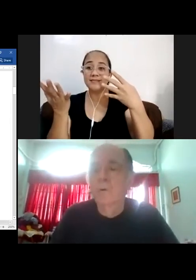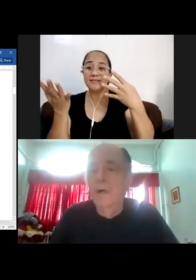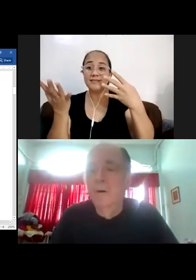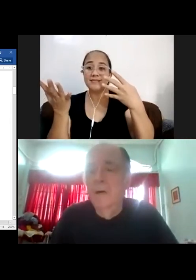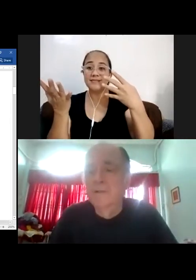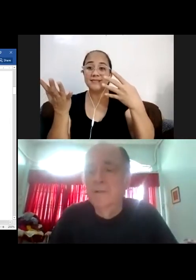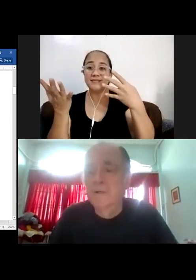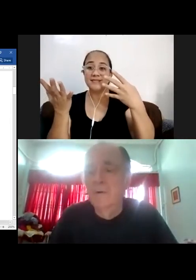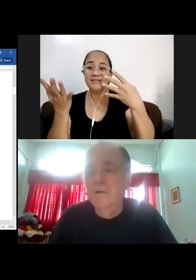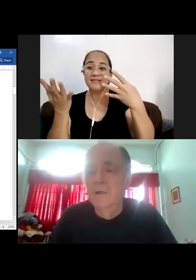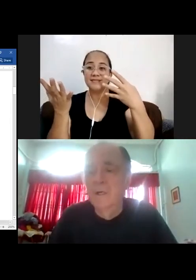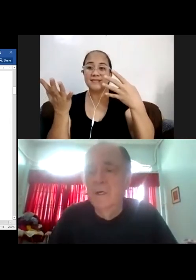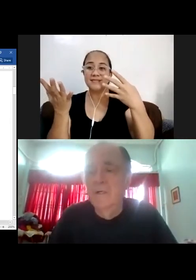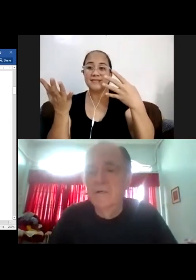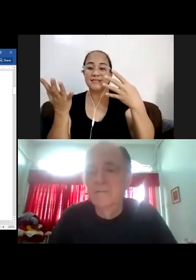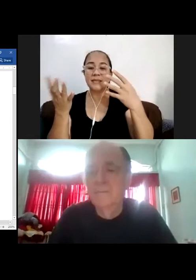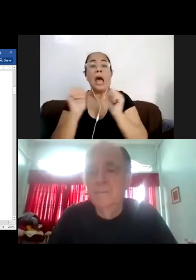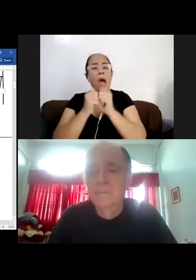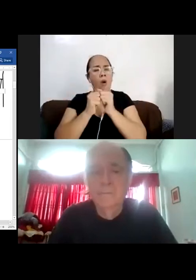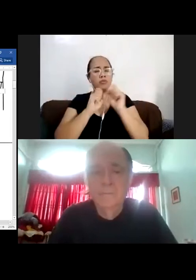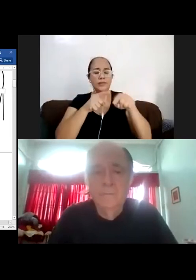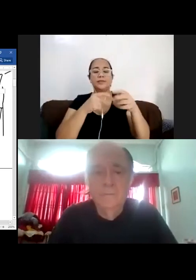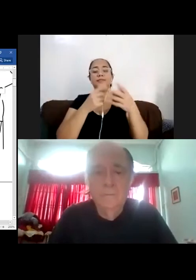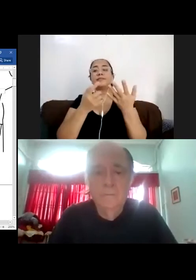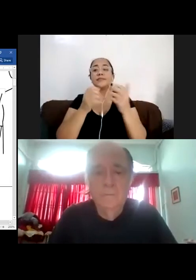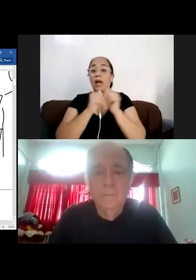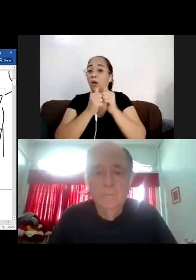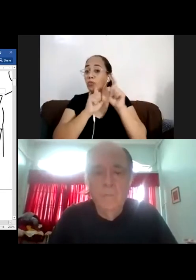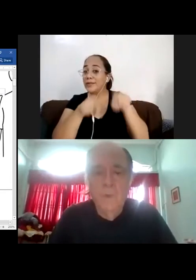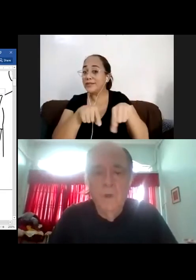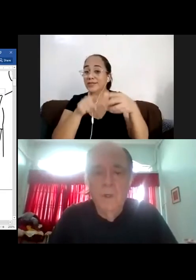Well, the way you answer this question is